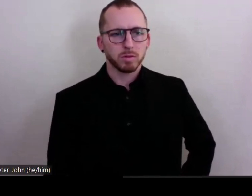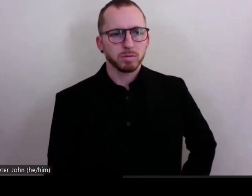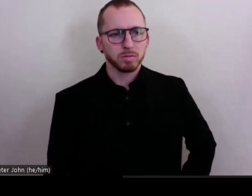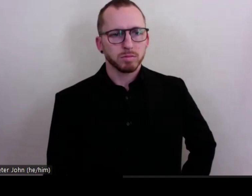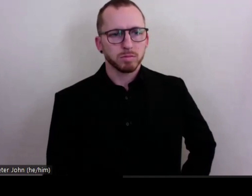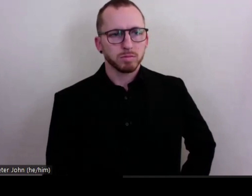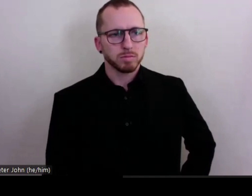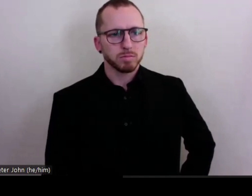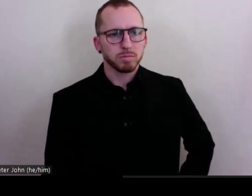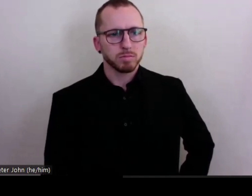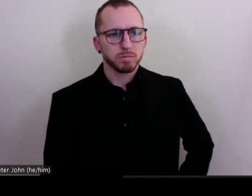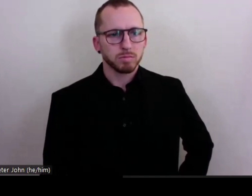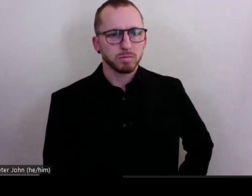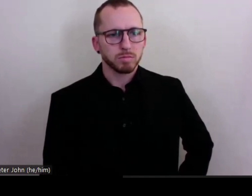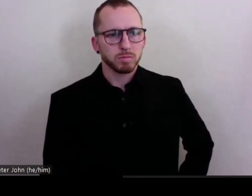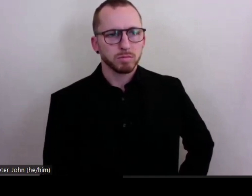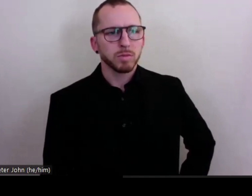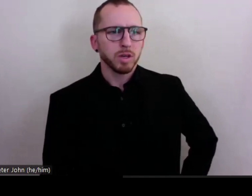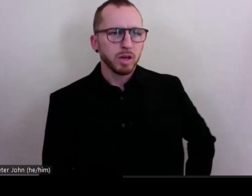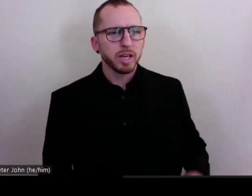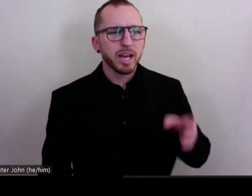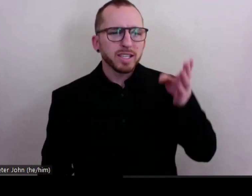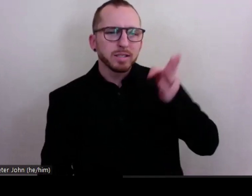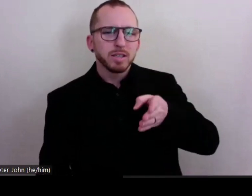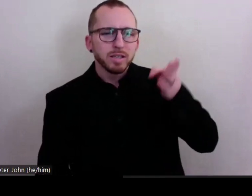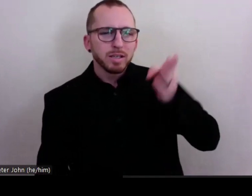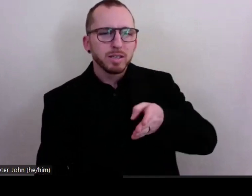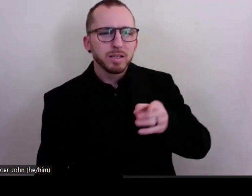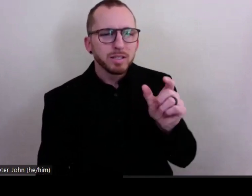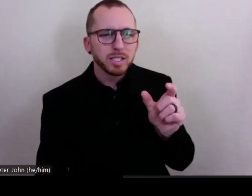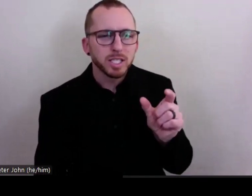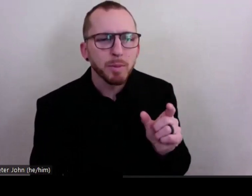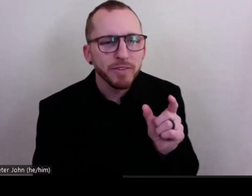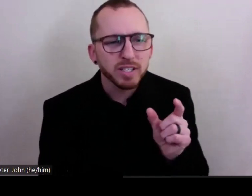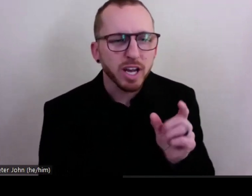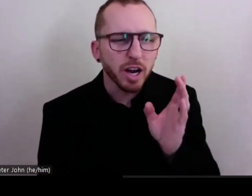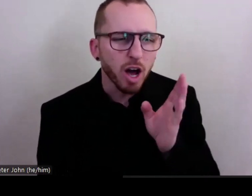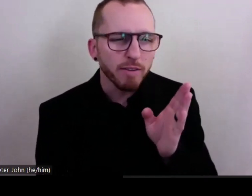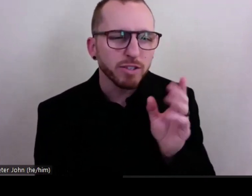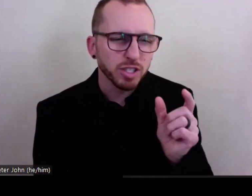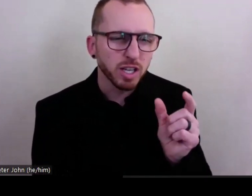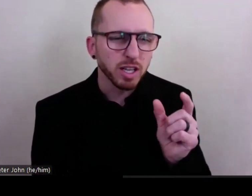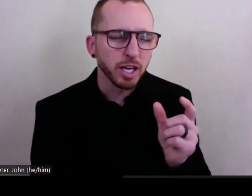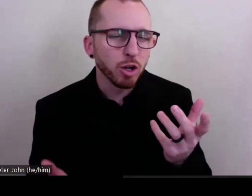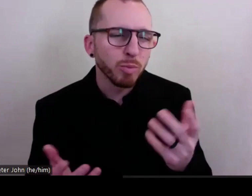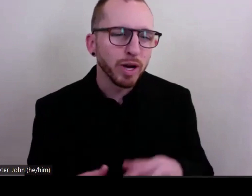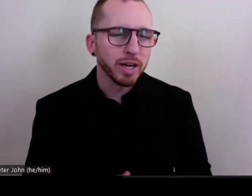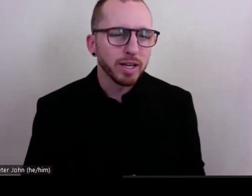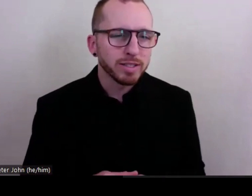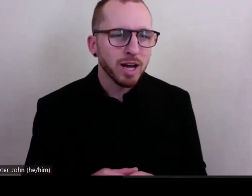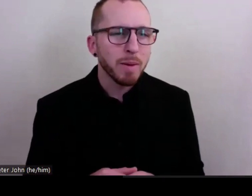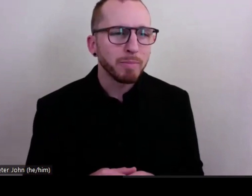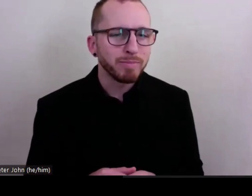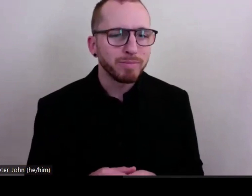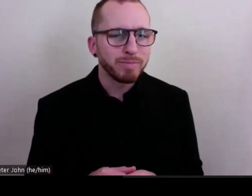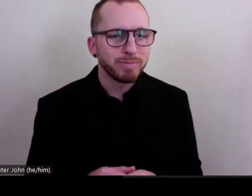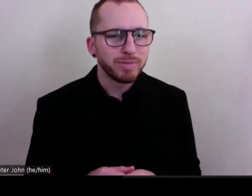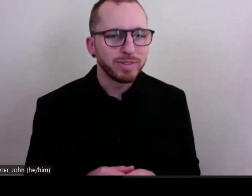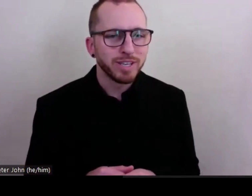Are you able to see the PowerPoint screen now? Or do you need to be Yes. closer? Some of it's cut off just a little, but it's